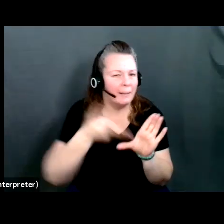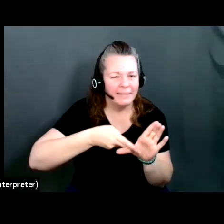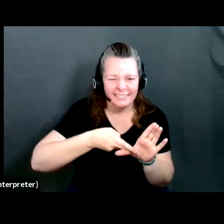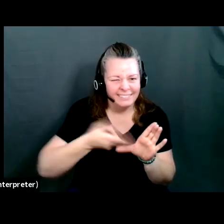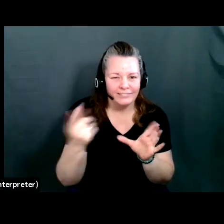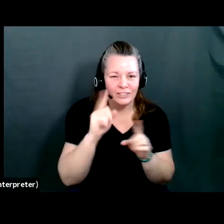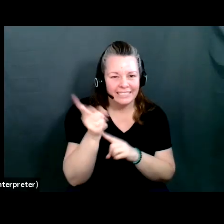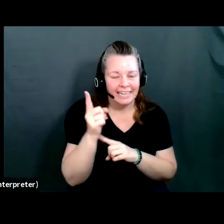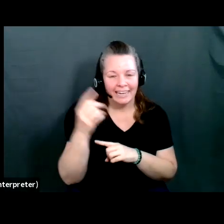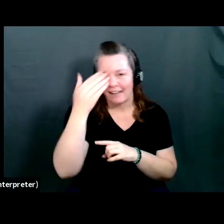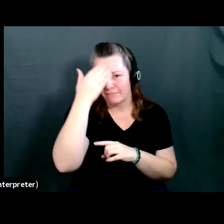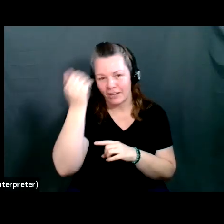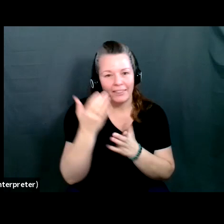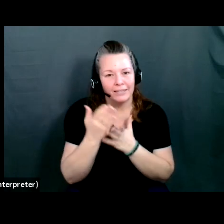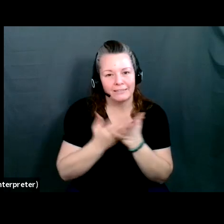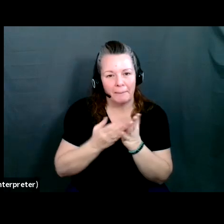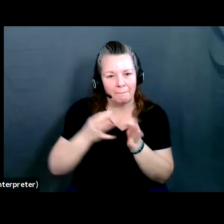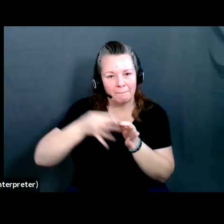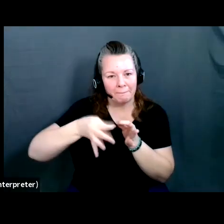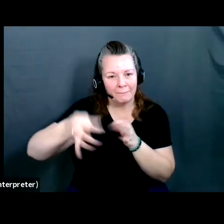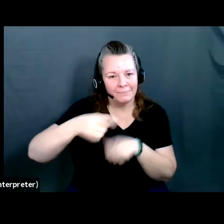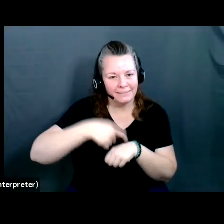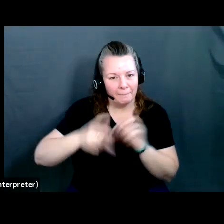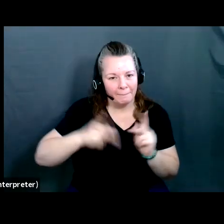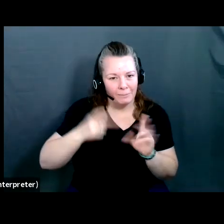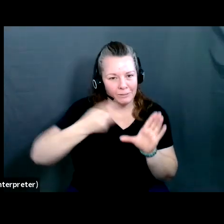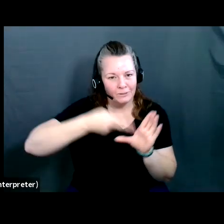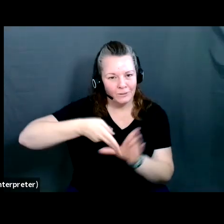forgot there's some lag time as folks come in the room.